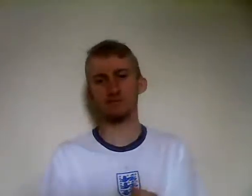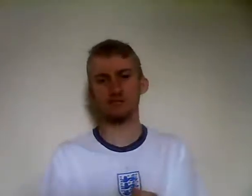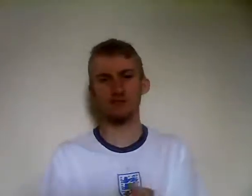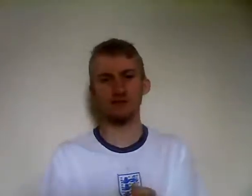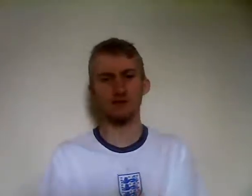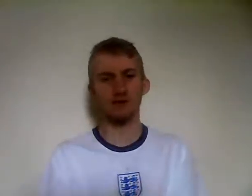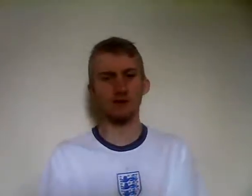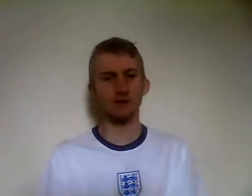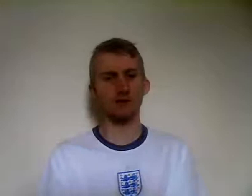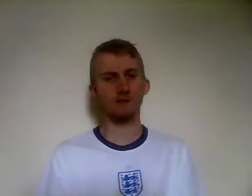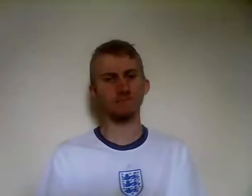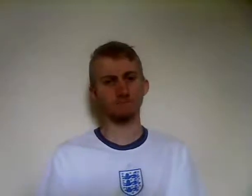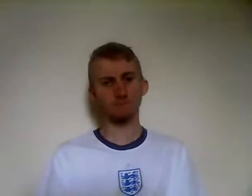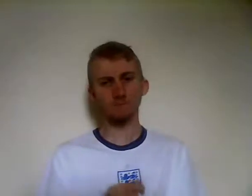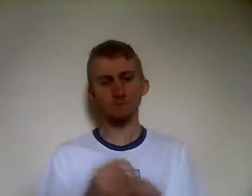appreciated.